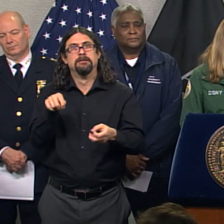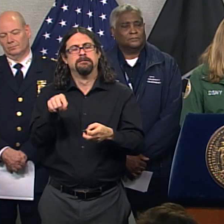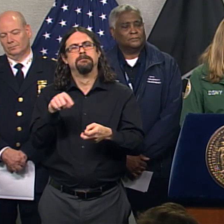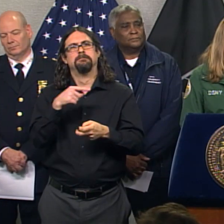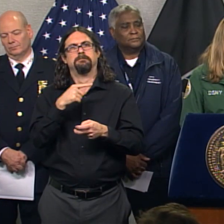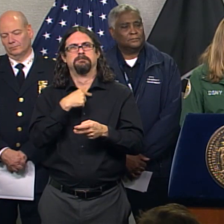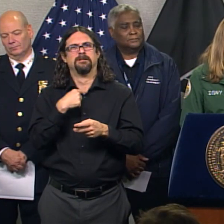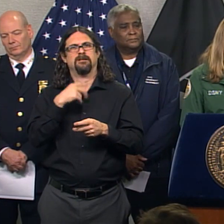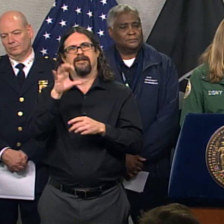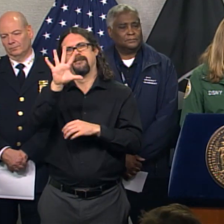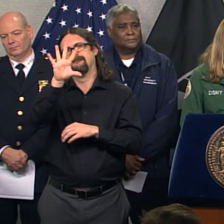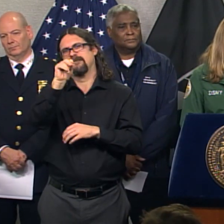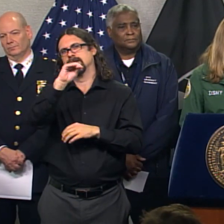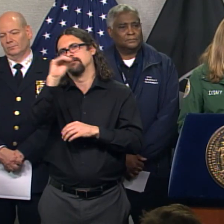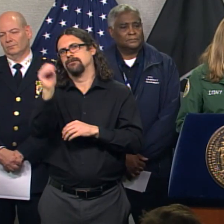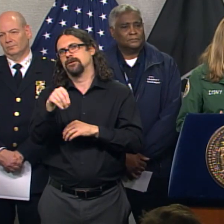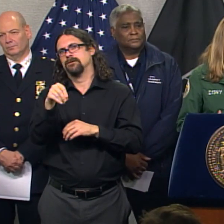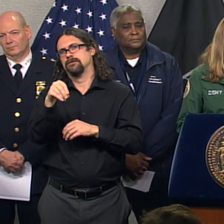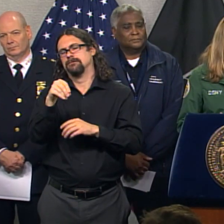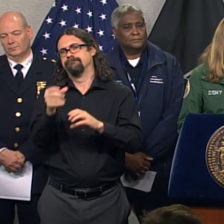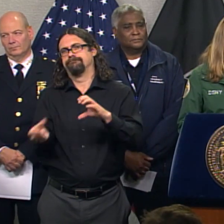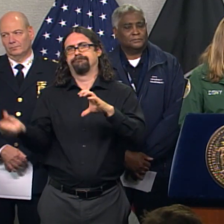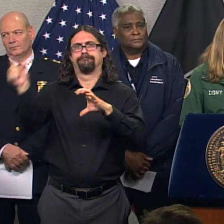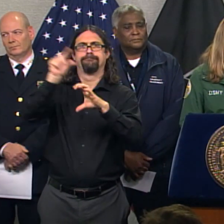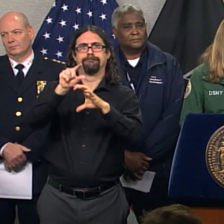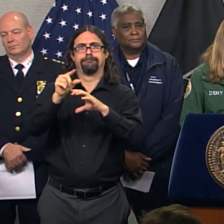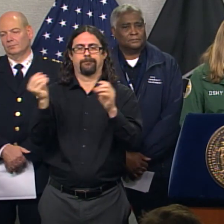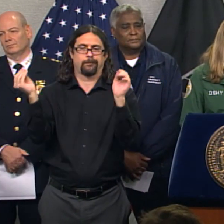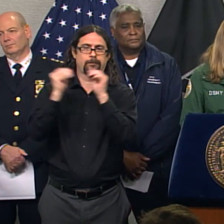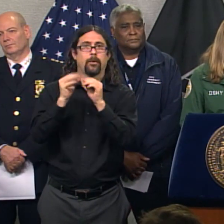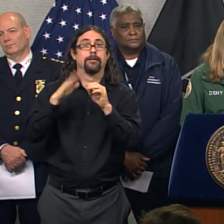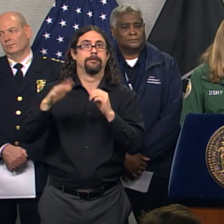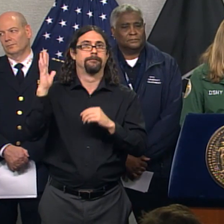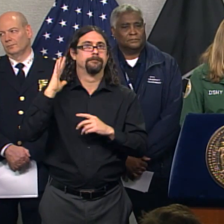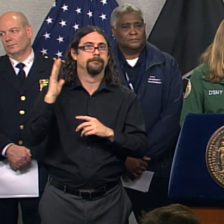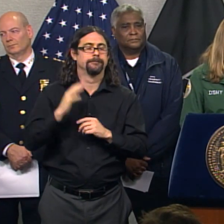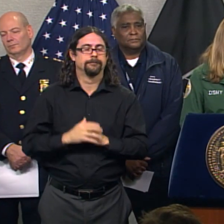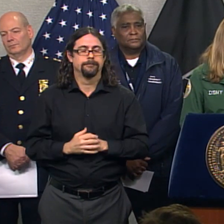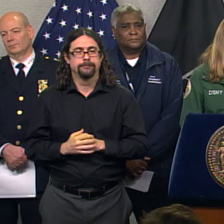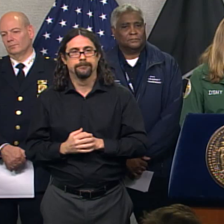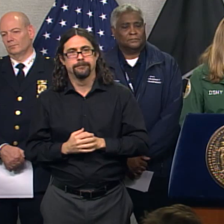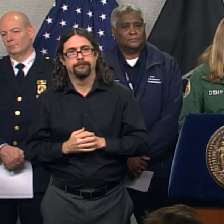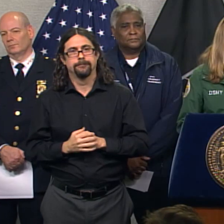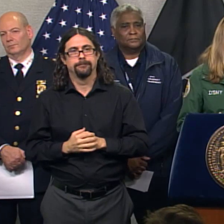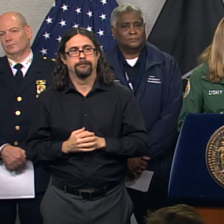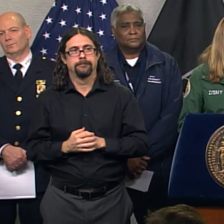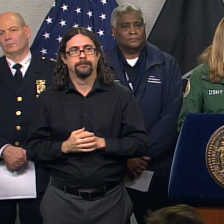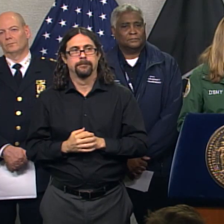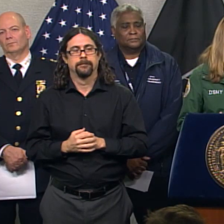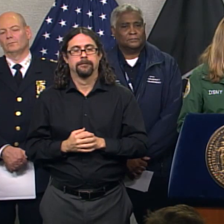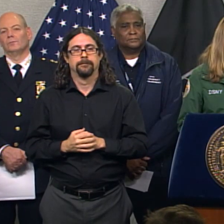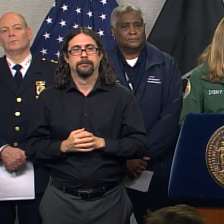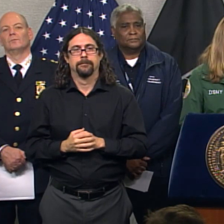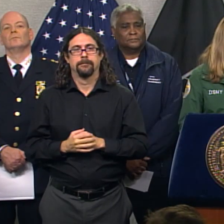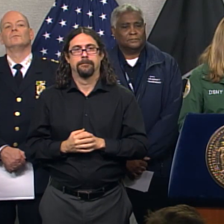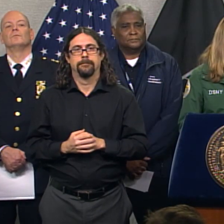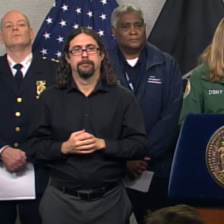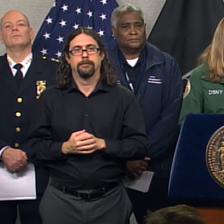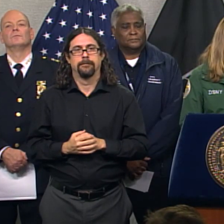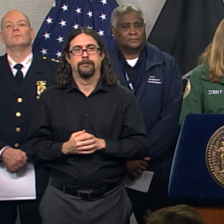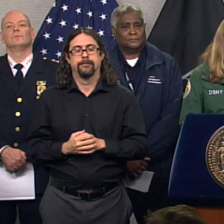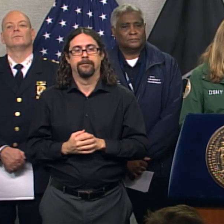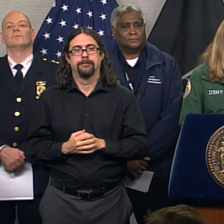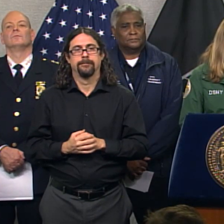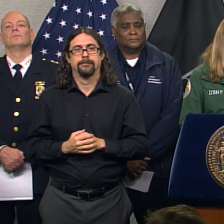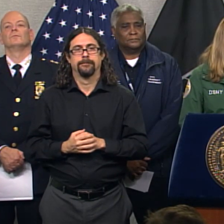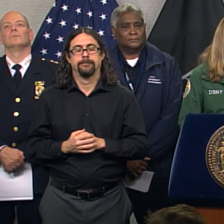did about 2,500 pieces during the blizzard last year. So it's really finding the right fleet for the